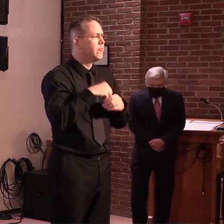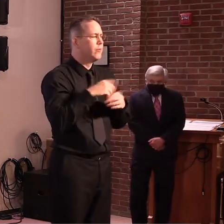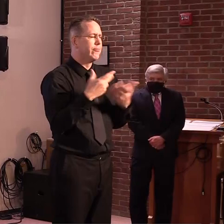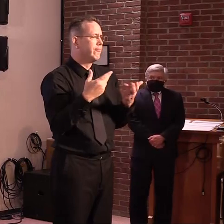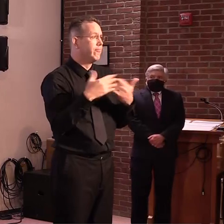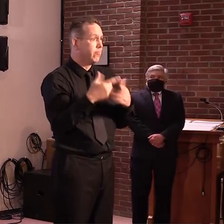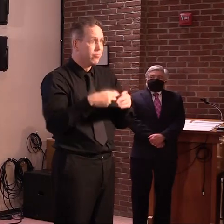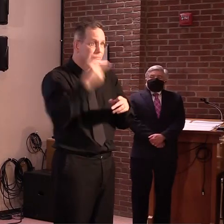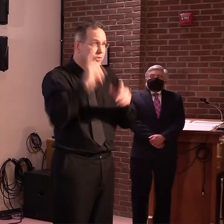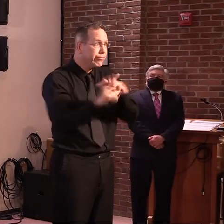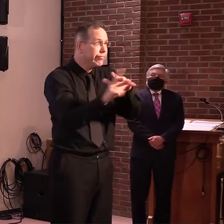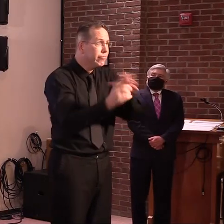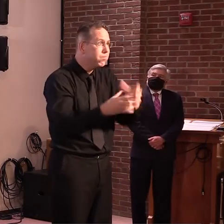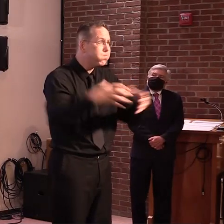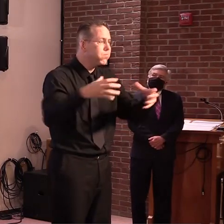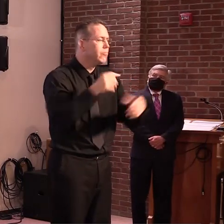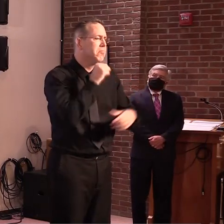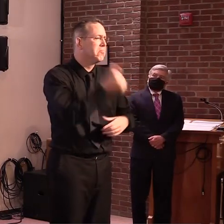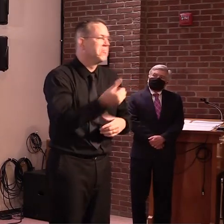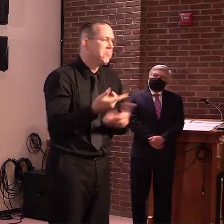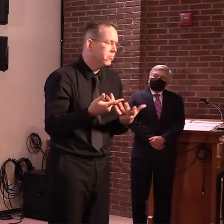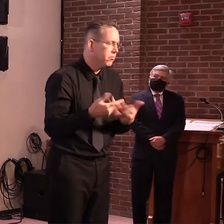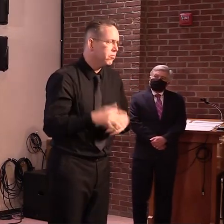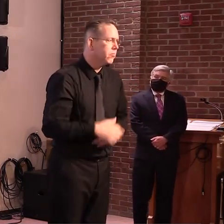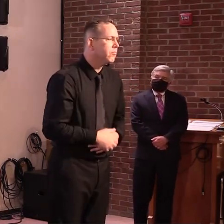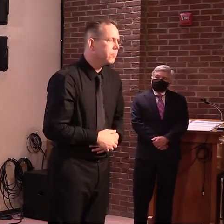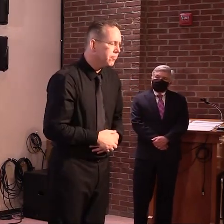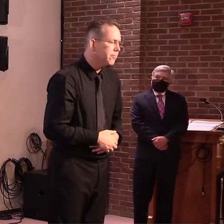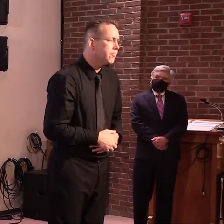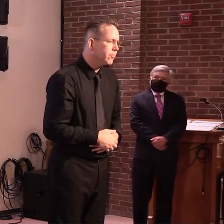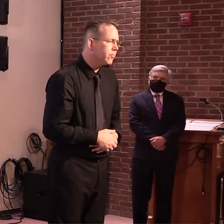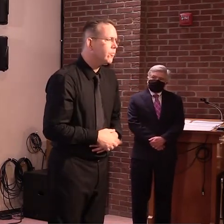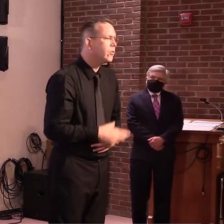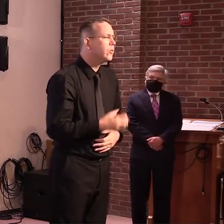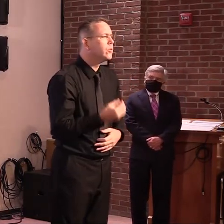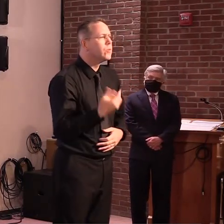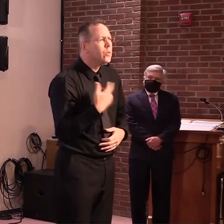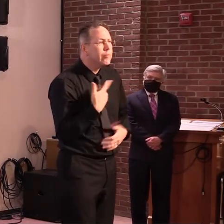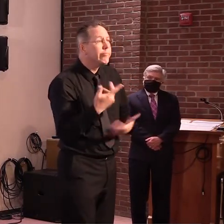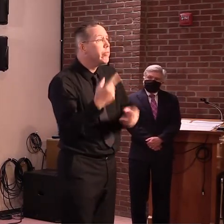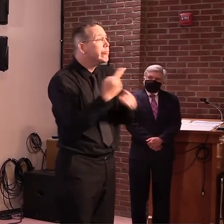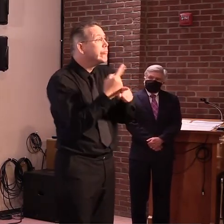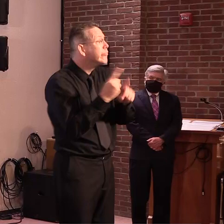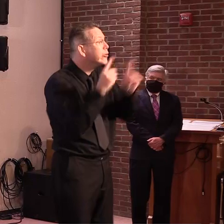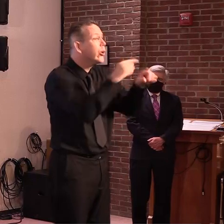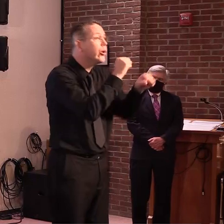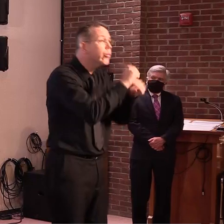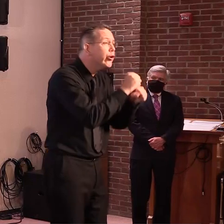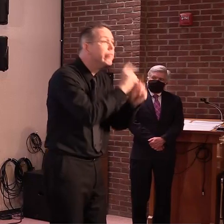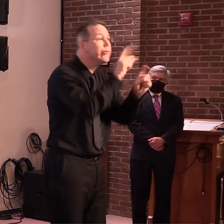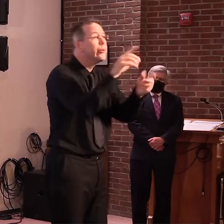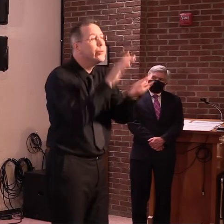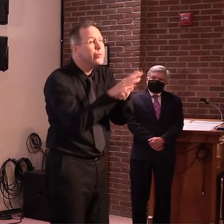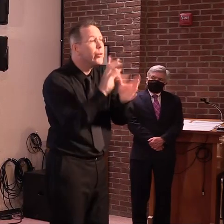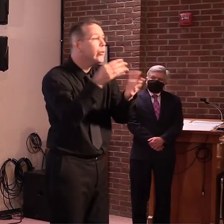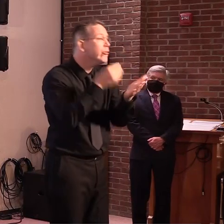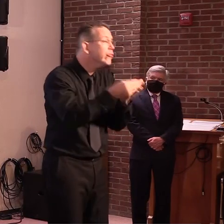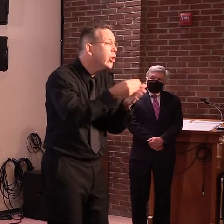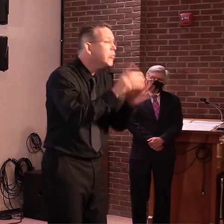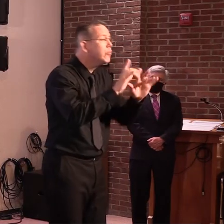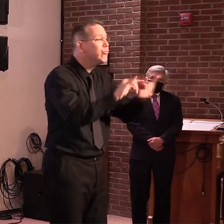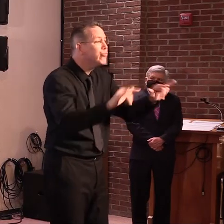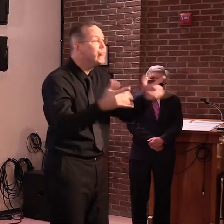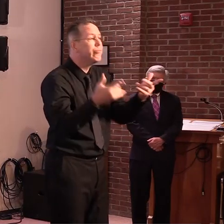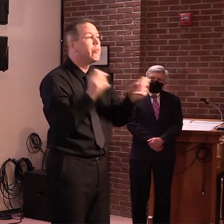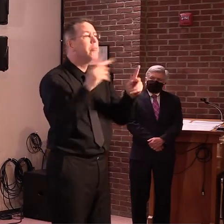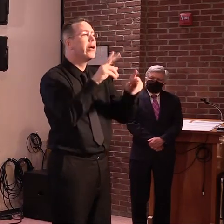in our activities there, go to a business and be the customer and engage in our activities there, the